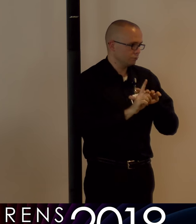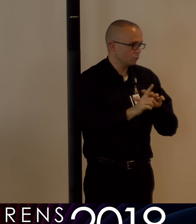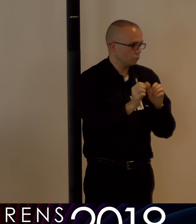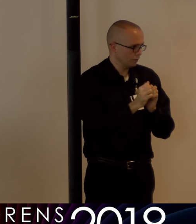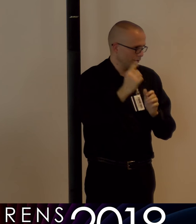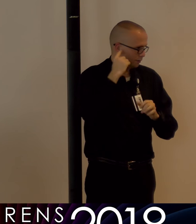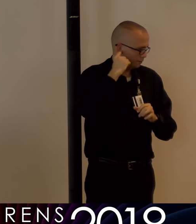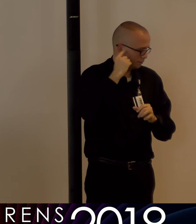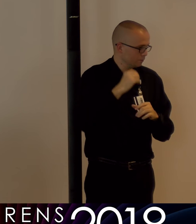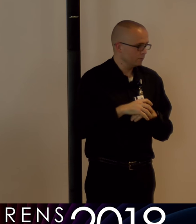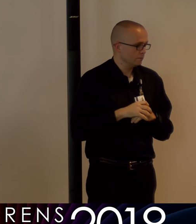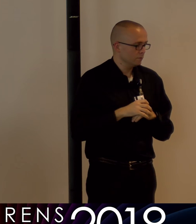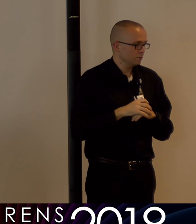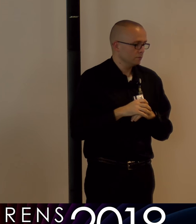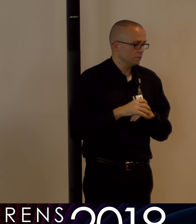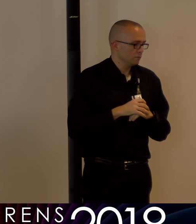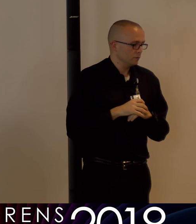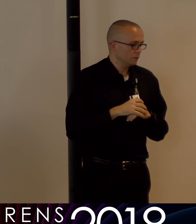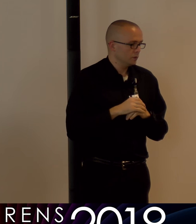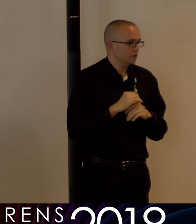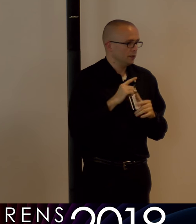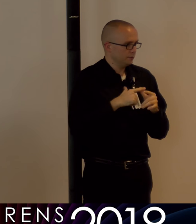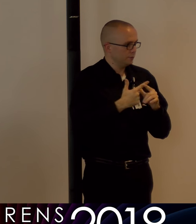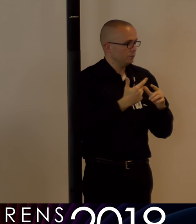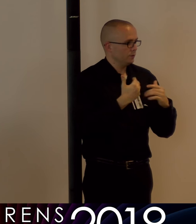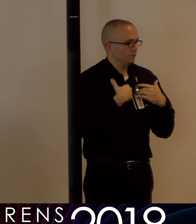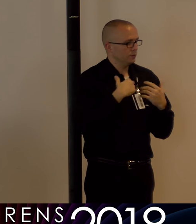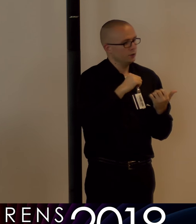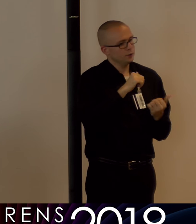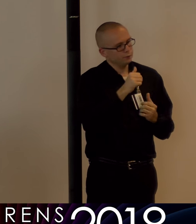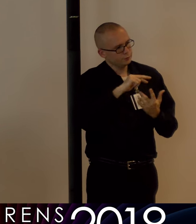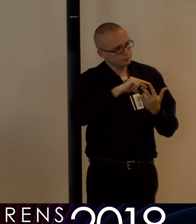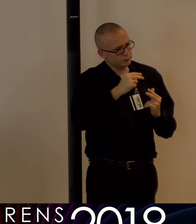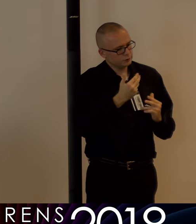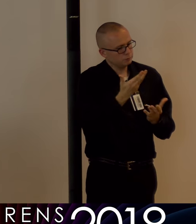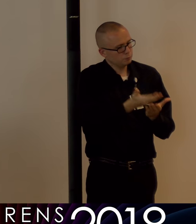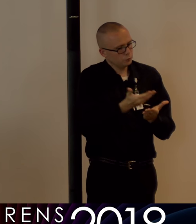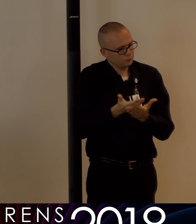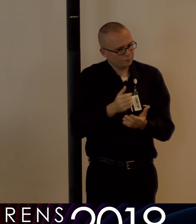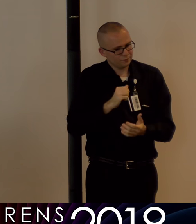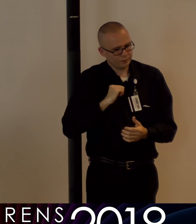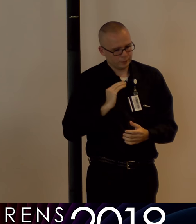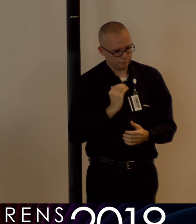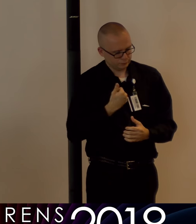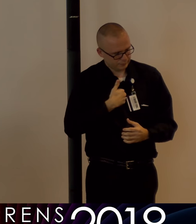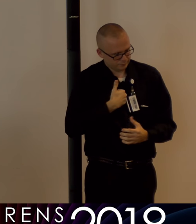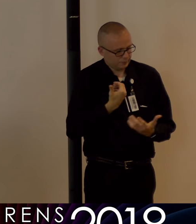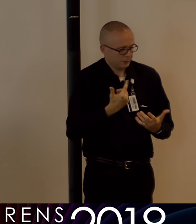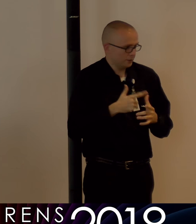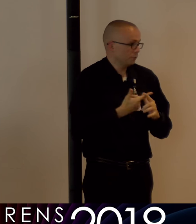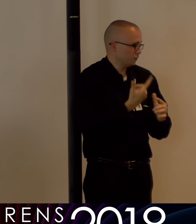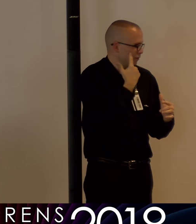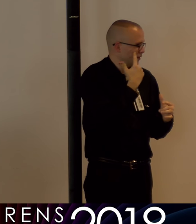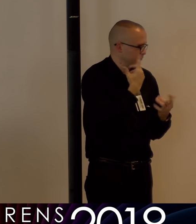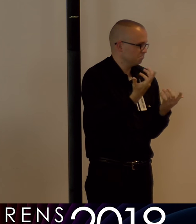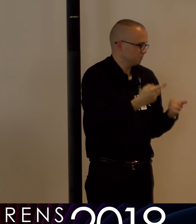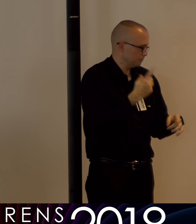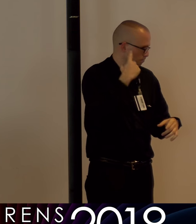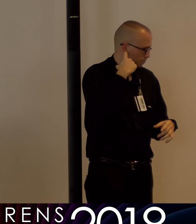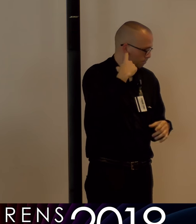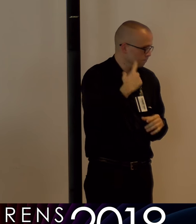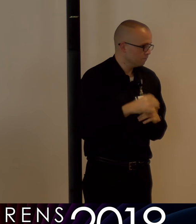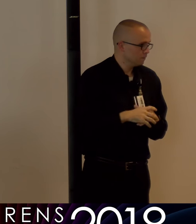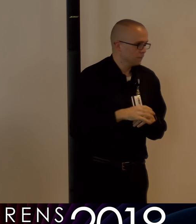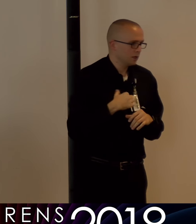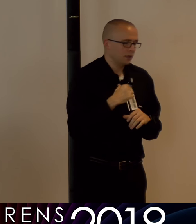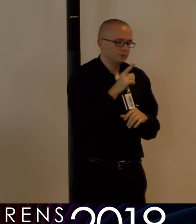semicircular canal. And there were a variety of other things we had to do to prove that to ourselves and others, but we think that's what's happening in the ear. And I'm